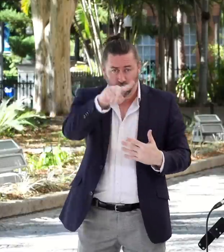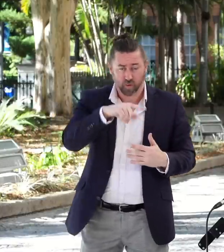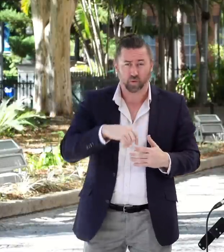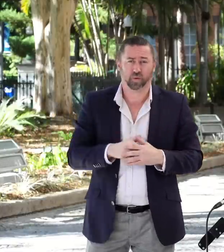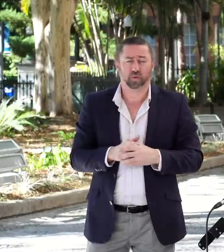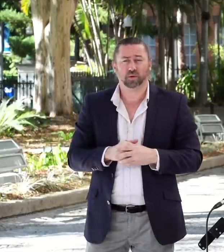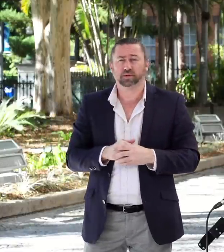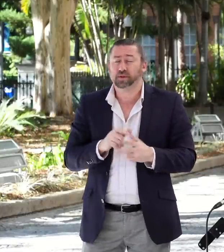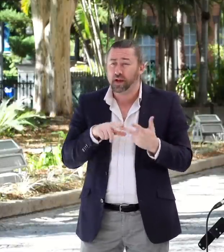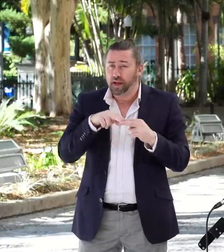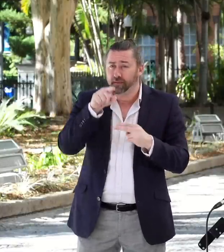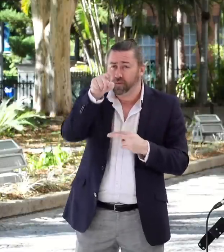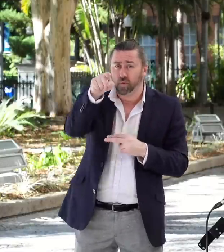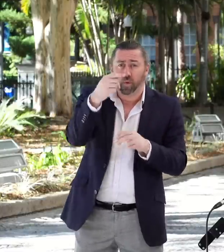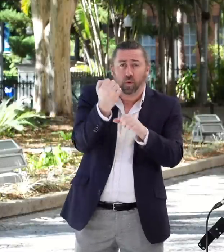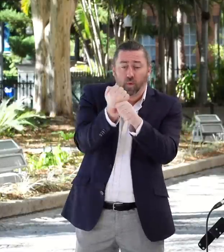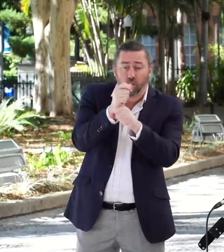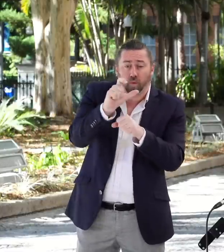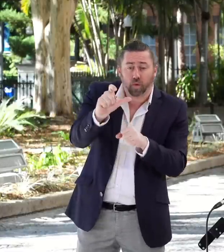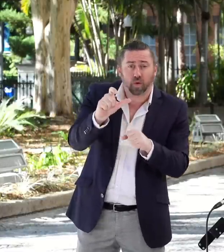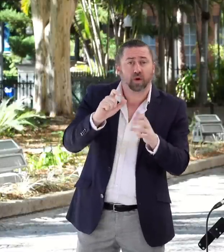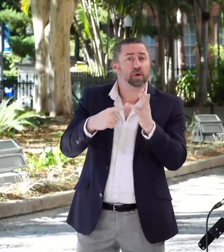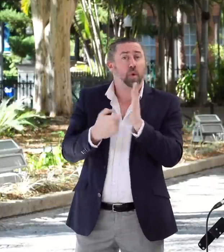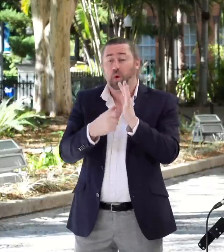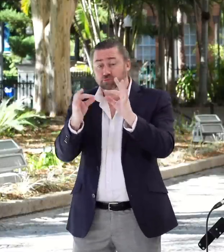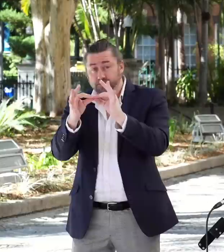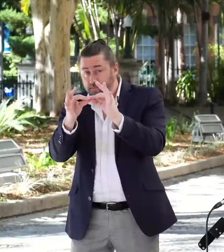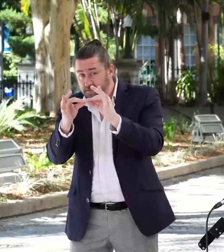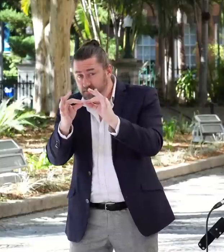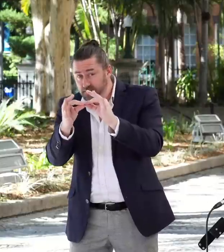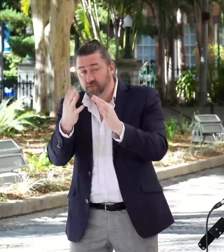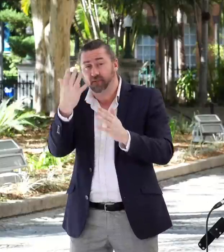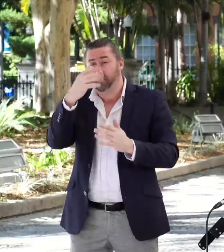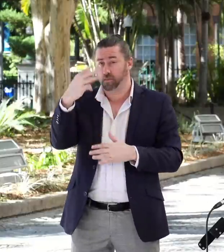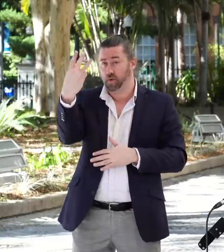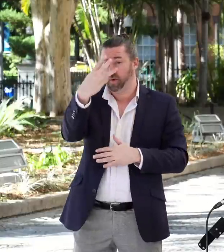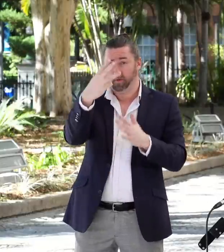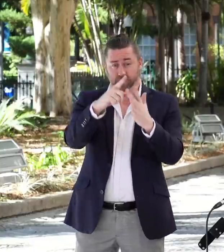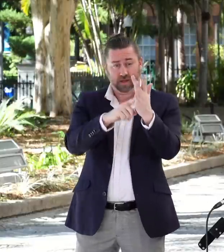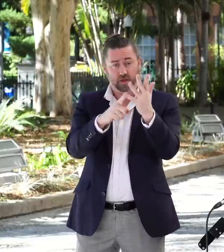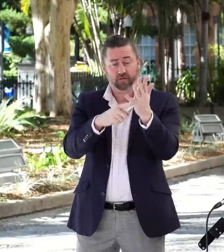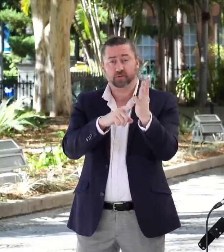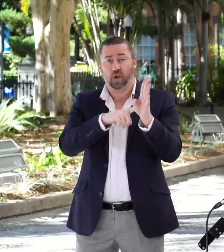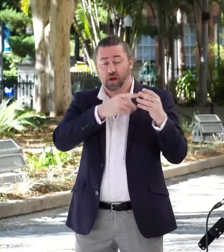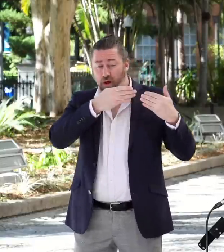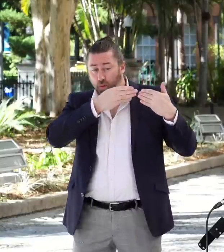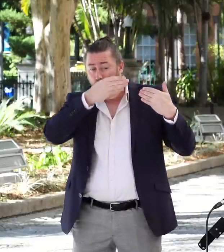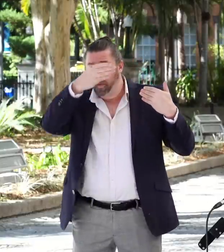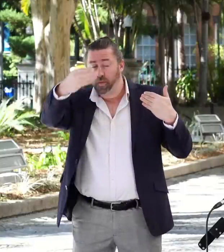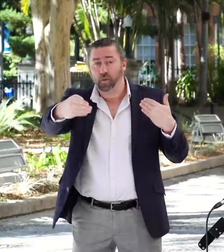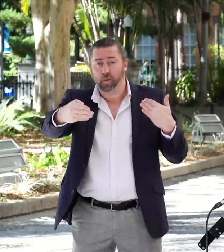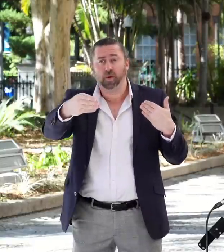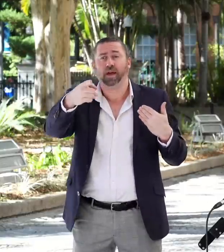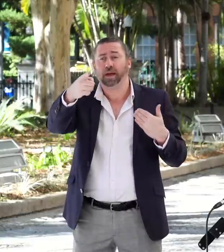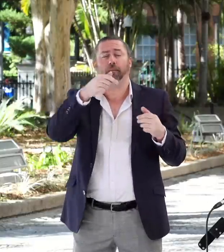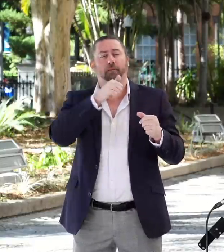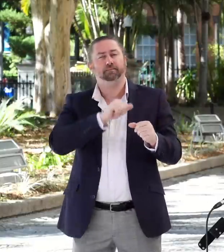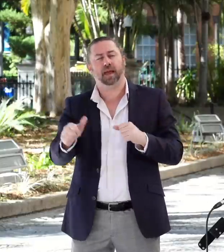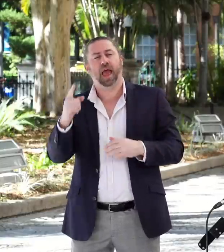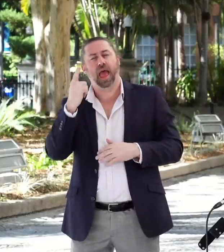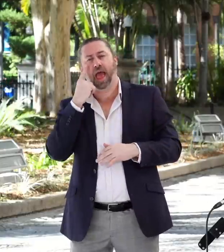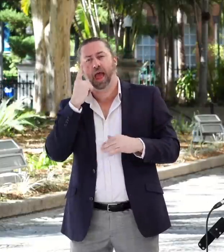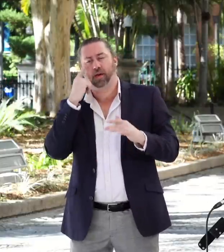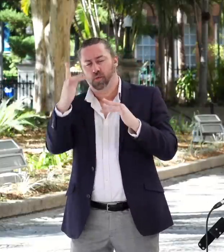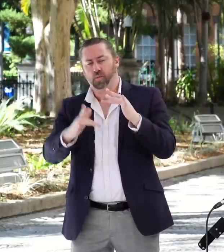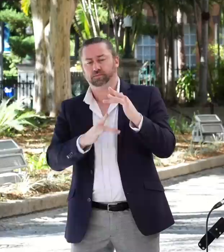been in the Gold Coast or in Brisbane since the 13th of July, please look at our website and check